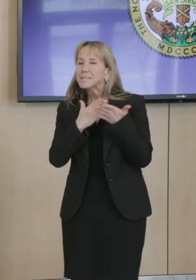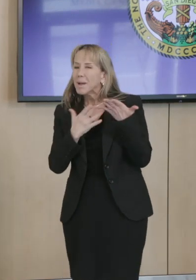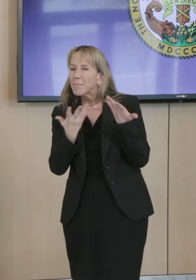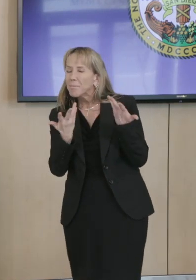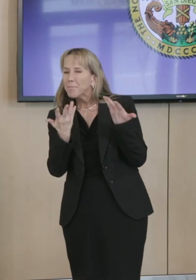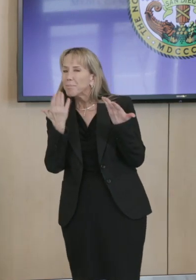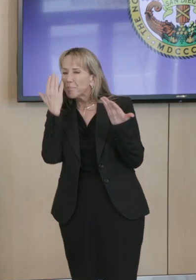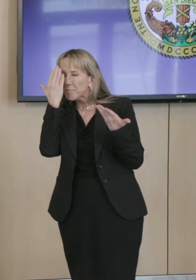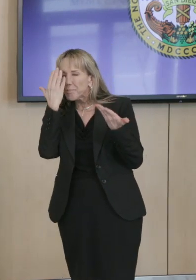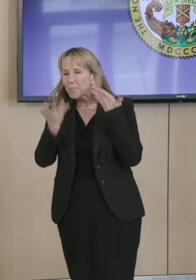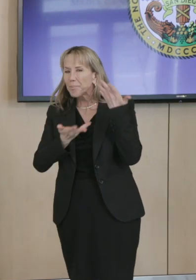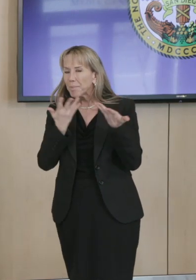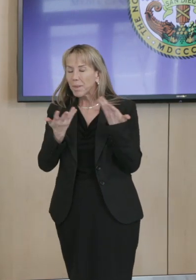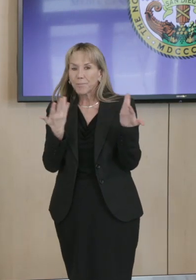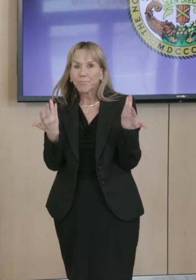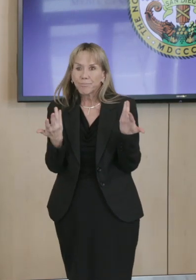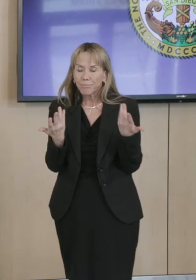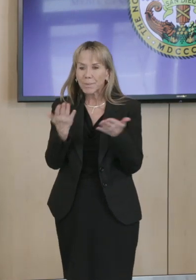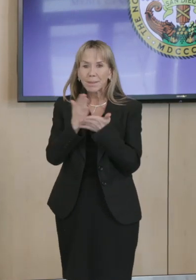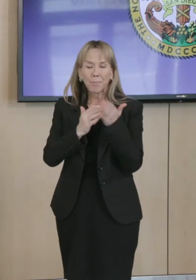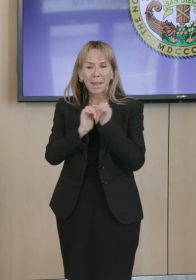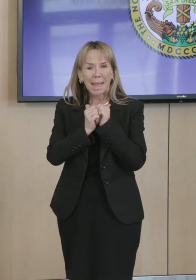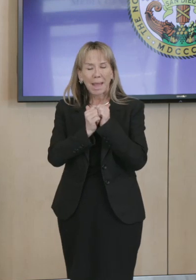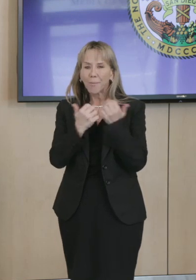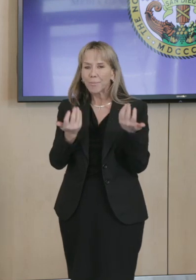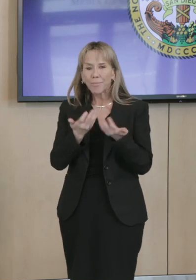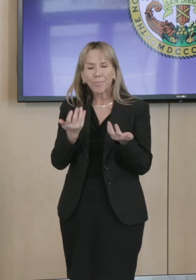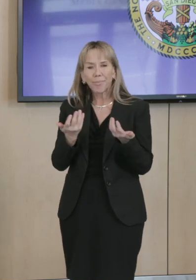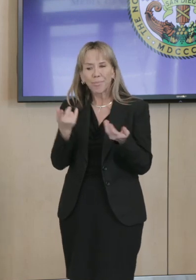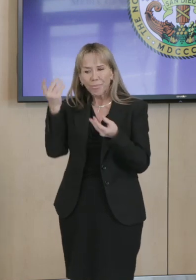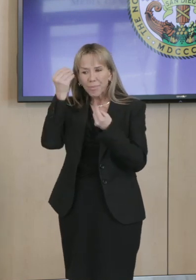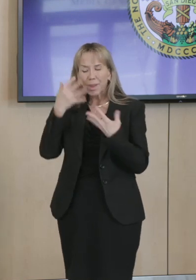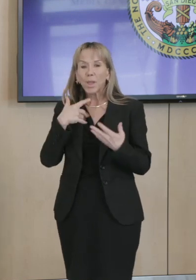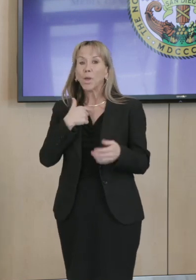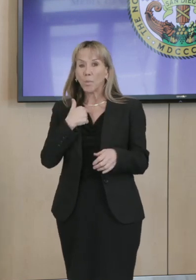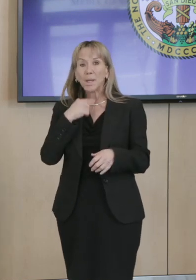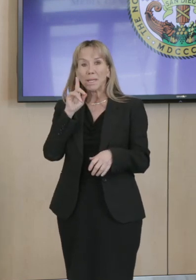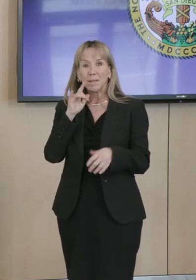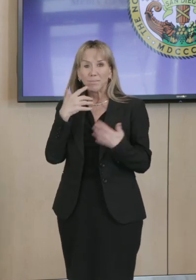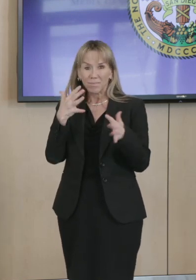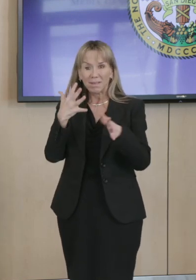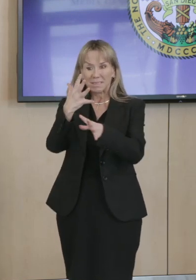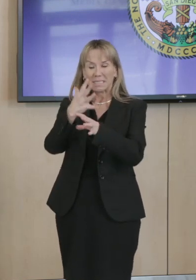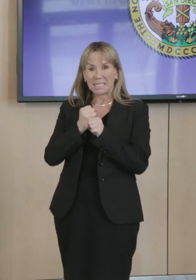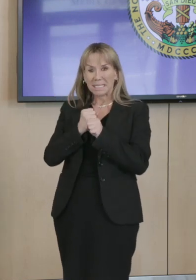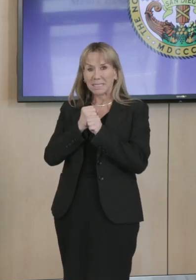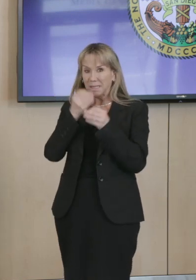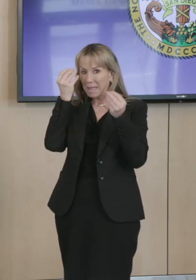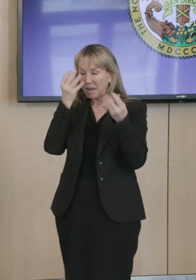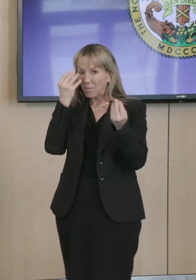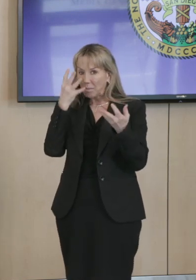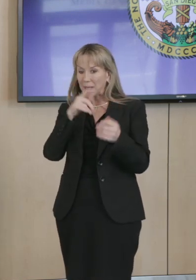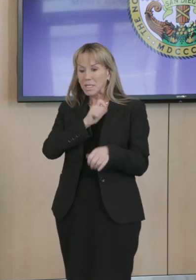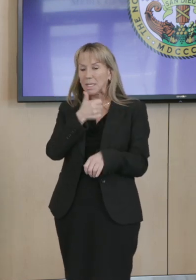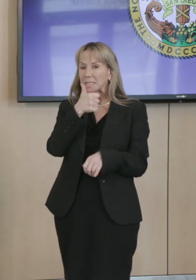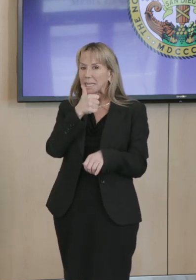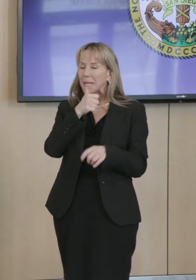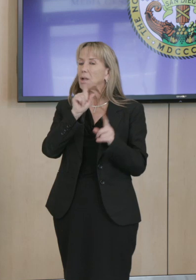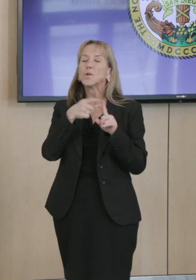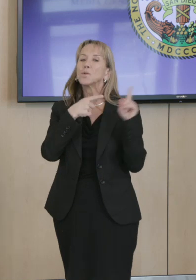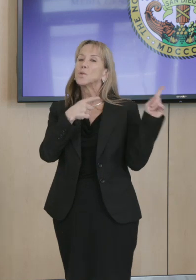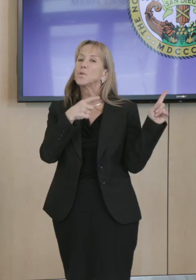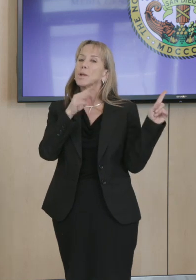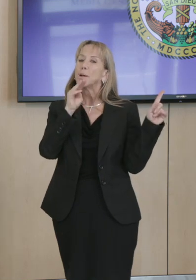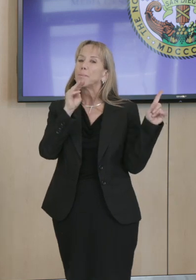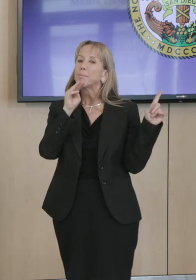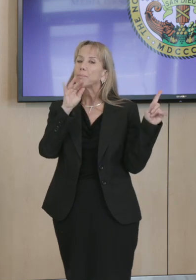verification one way or the other. We received information into Channel 10 regarding the local Mission Valley VA